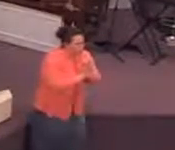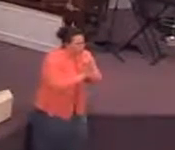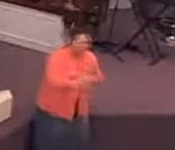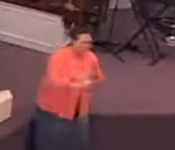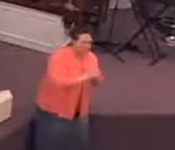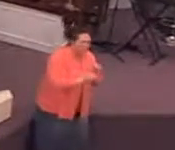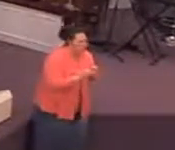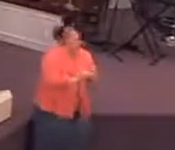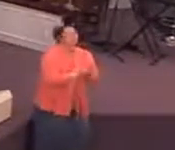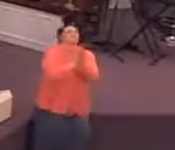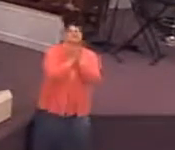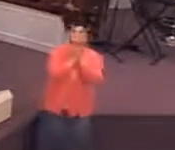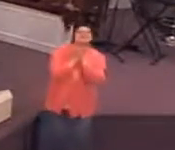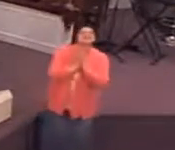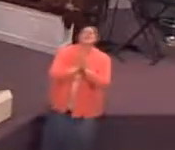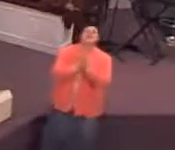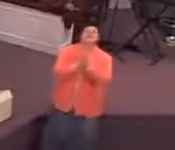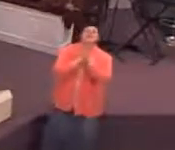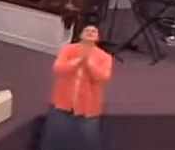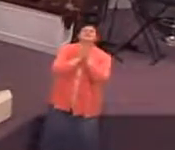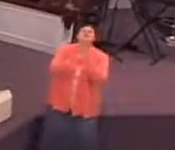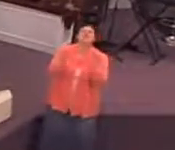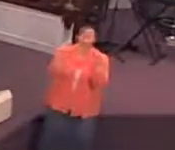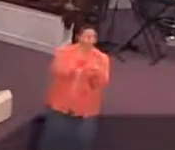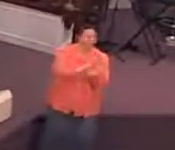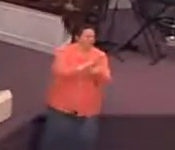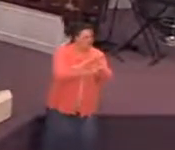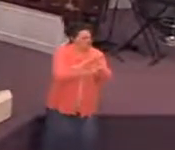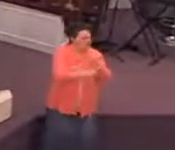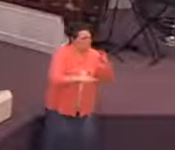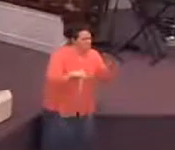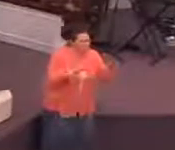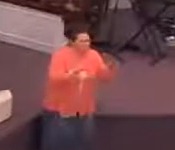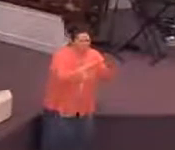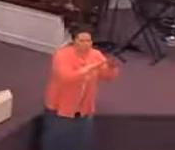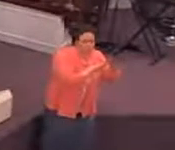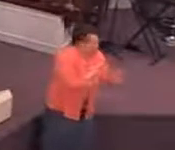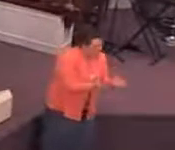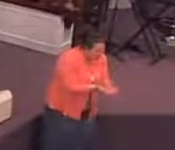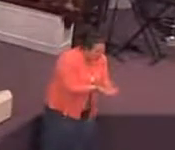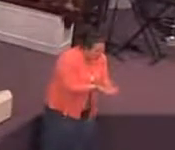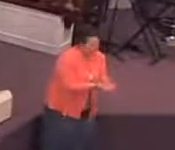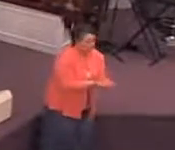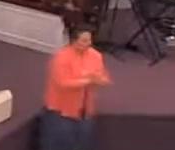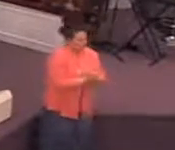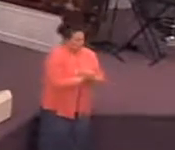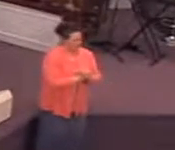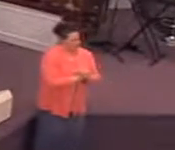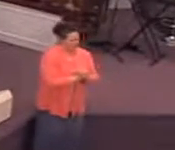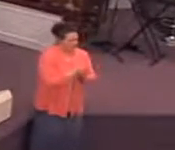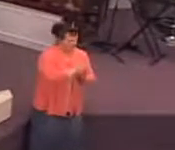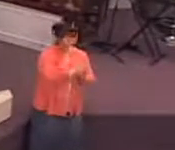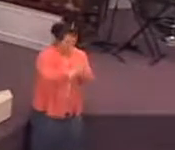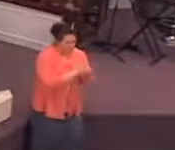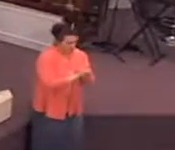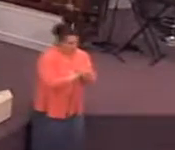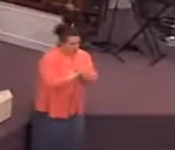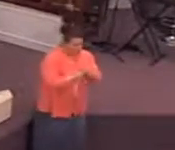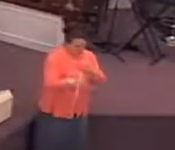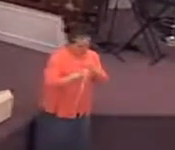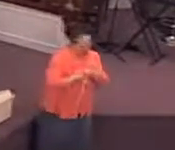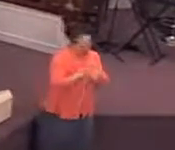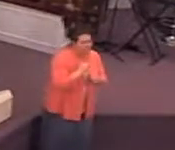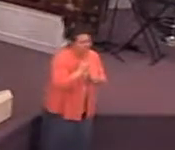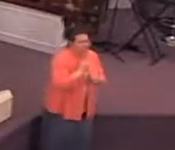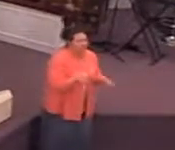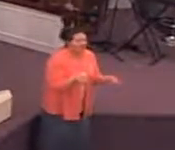on God. God, send revival, amen, to our world. Hallelujah. And I believe that there is a revival going on.